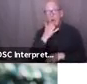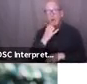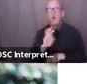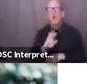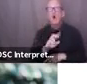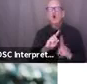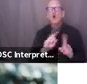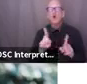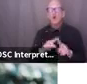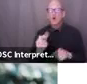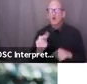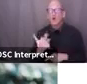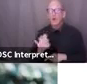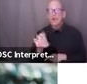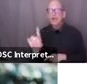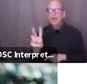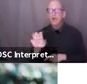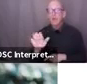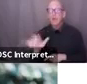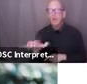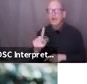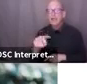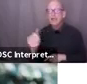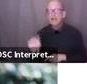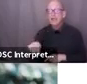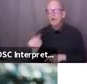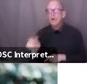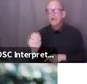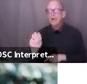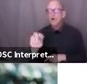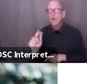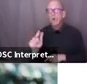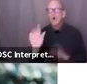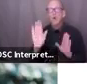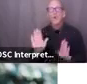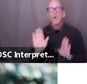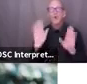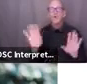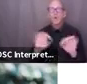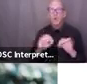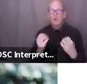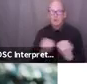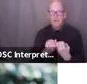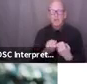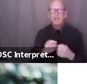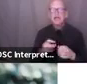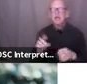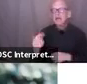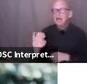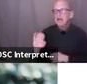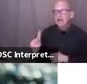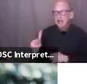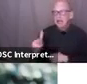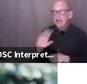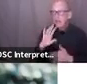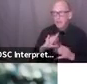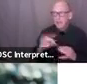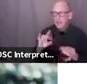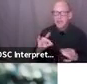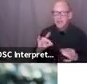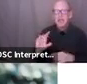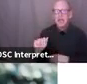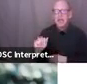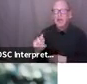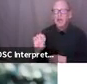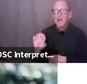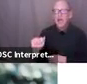to unitedwaytoledo.org. They're a great organization, a great clearinghouse. As Nick mentioned, the Area Office on Aging, which